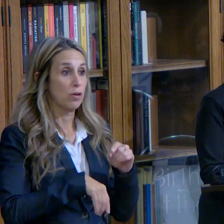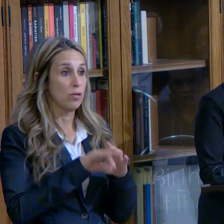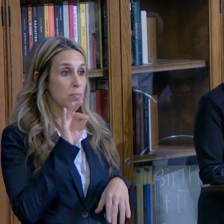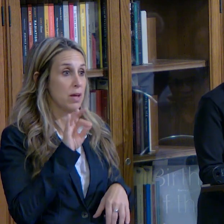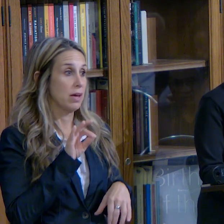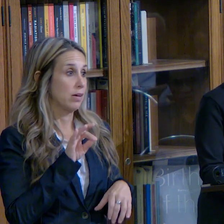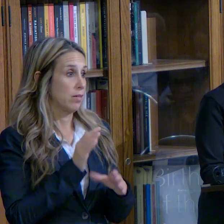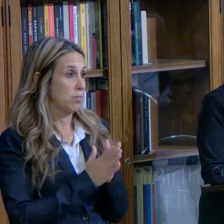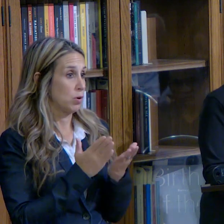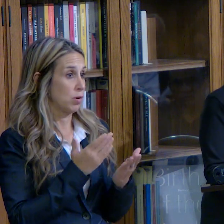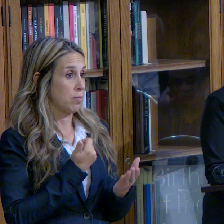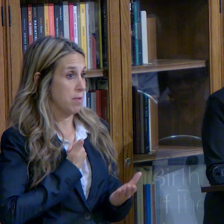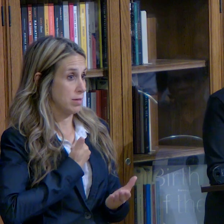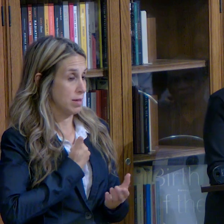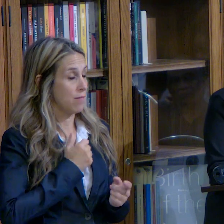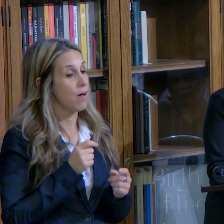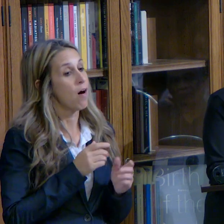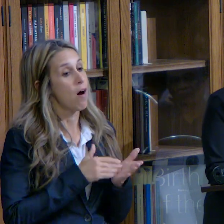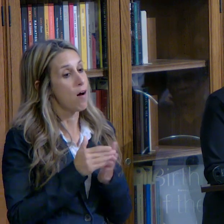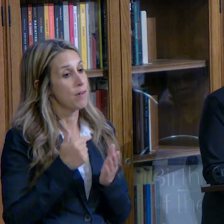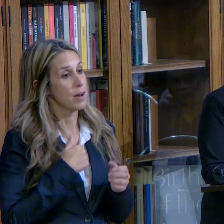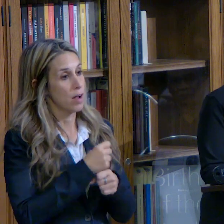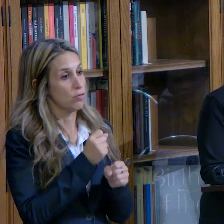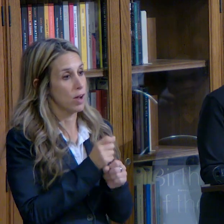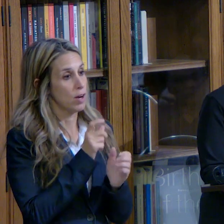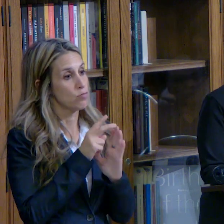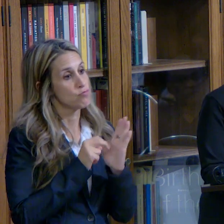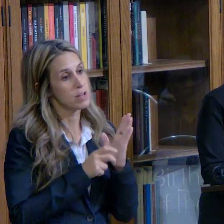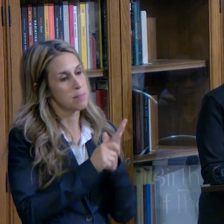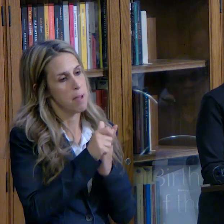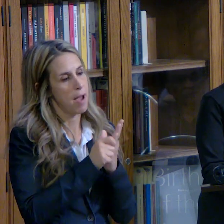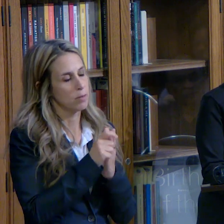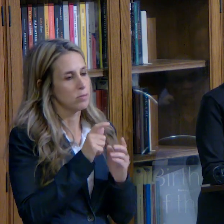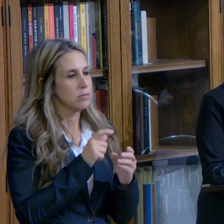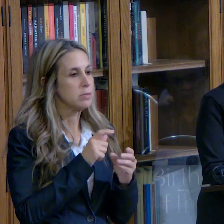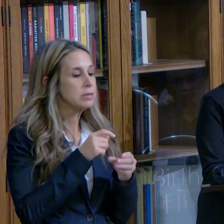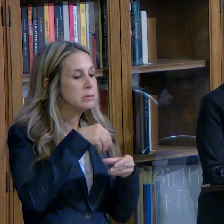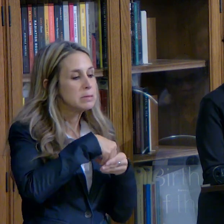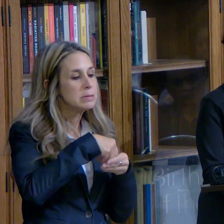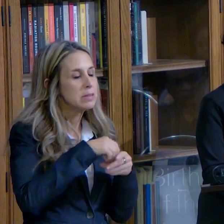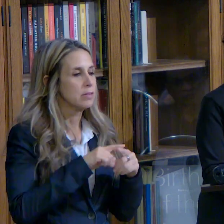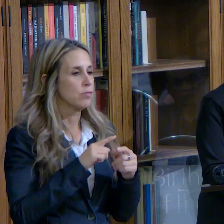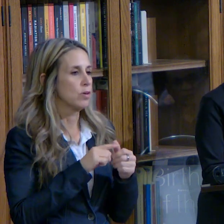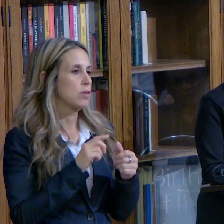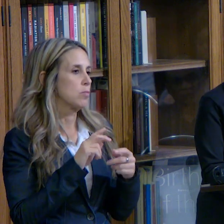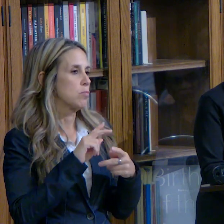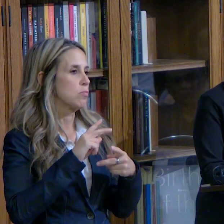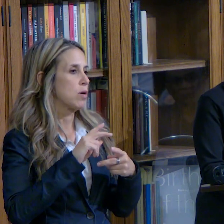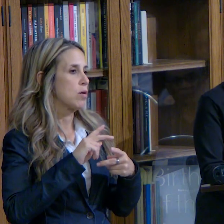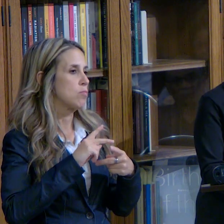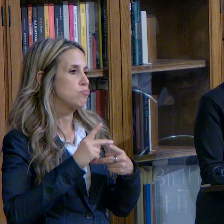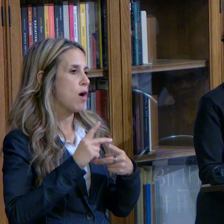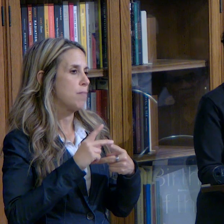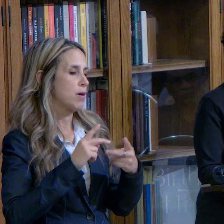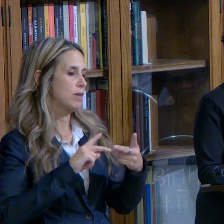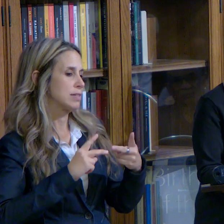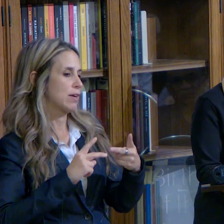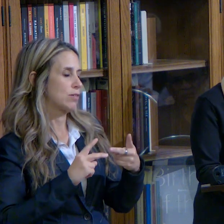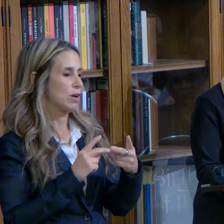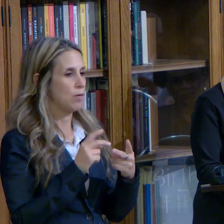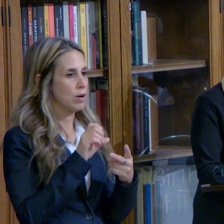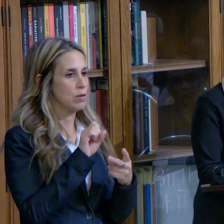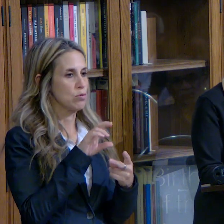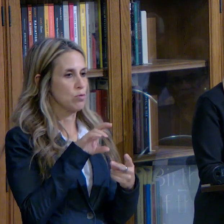text on my own I often created reading packets with various primary and secondary sources to provide